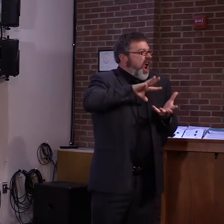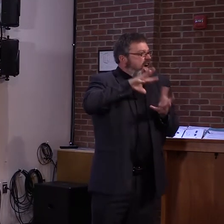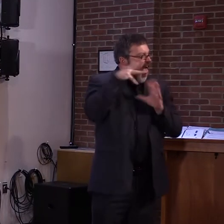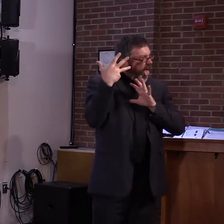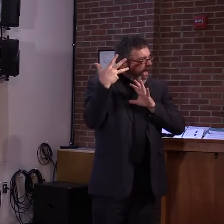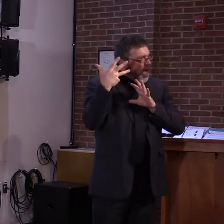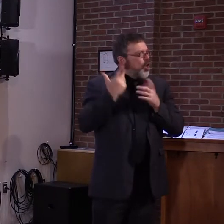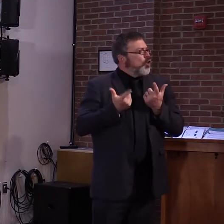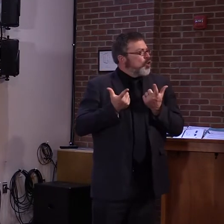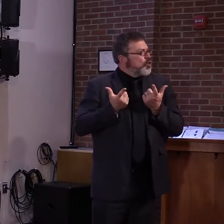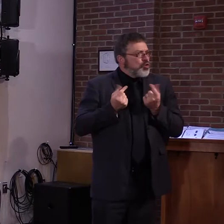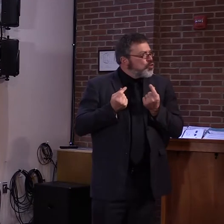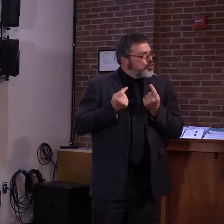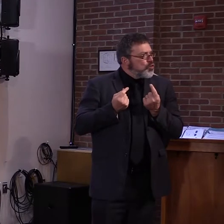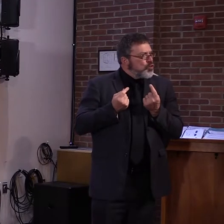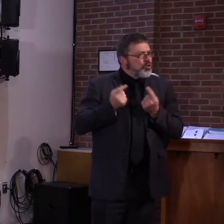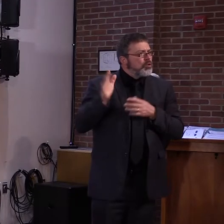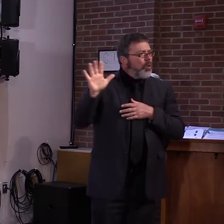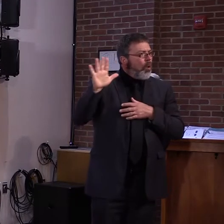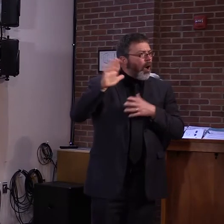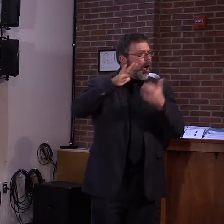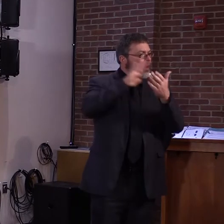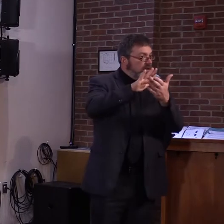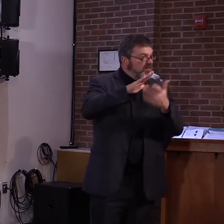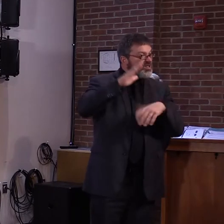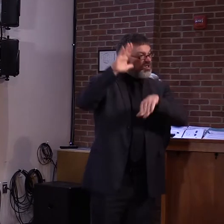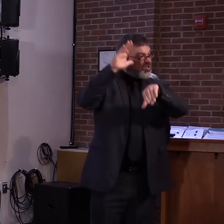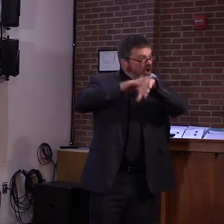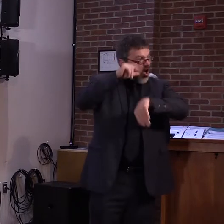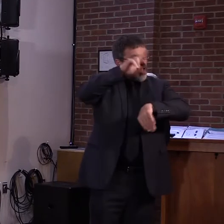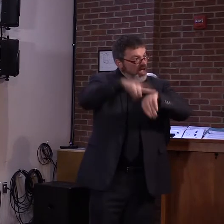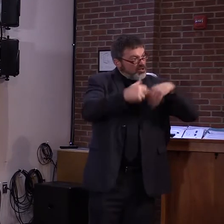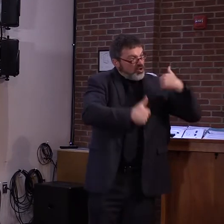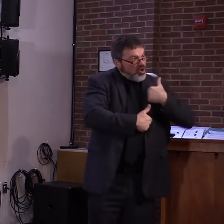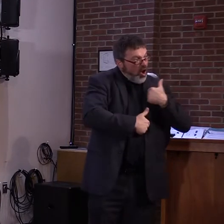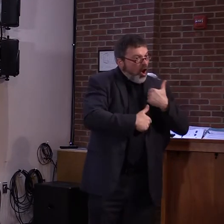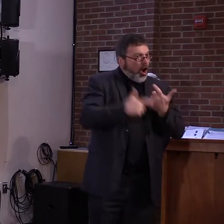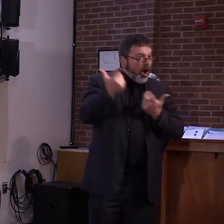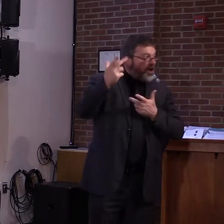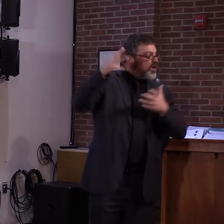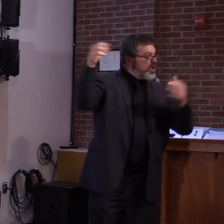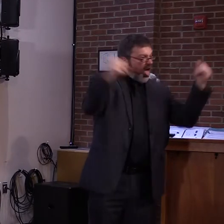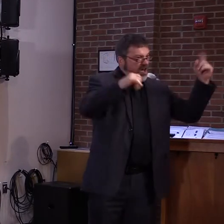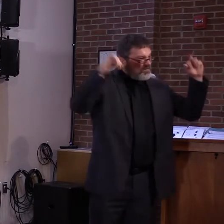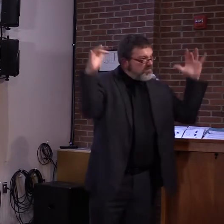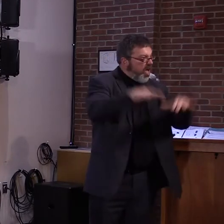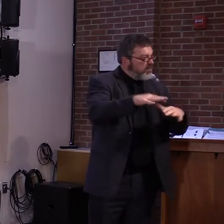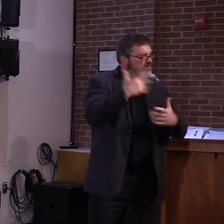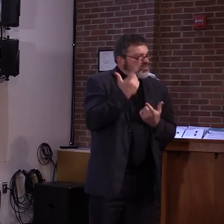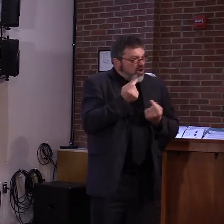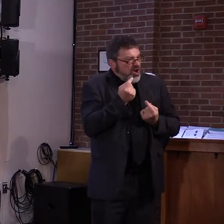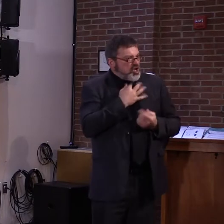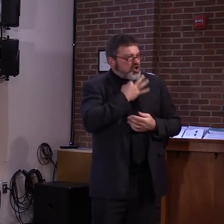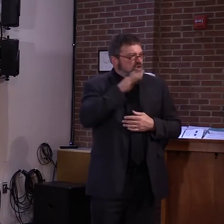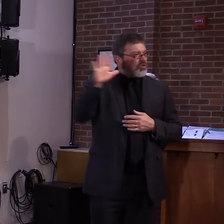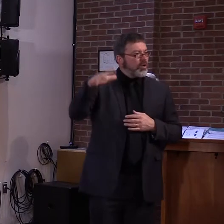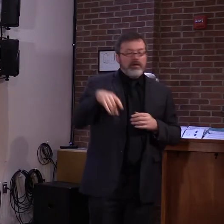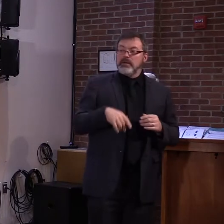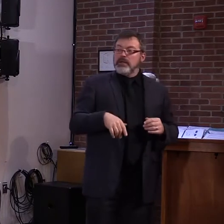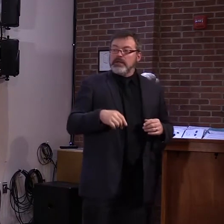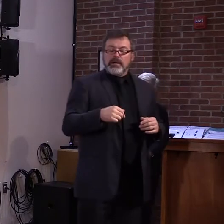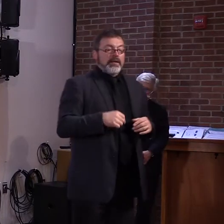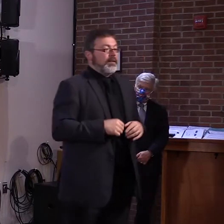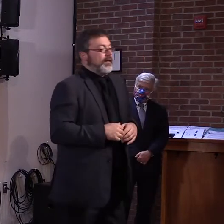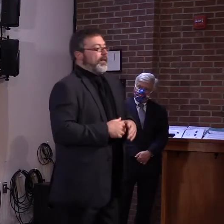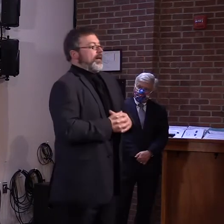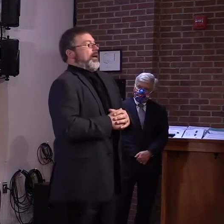be it the National Guard or whatever was available or offered? Yeah, I'm not, I won't get into the specifics of the what